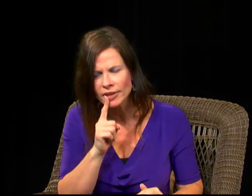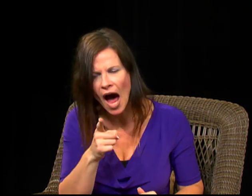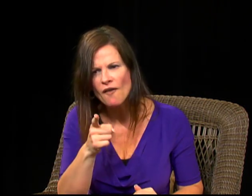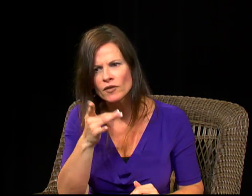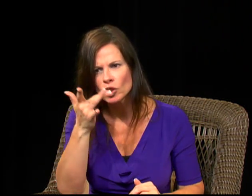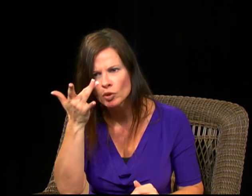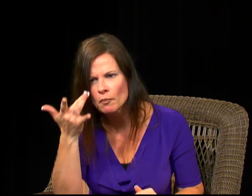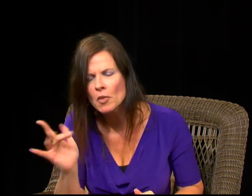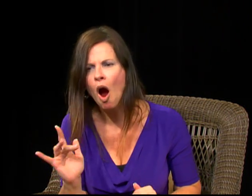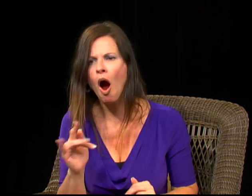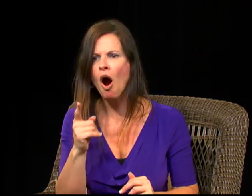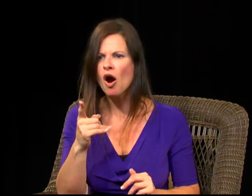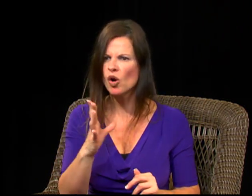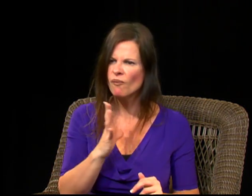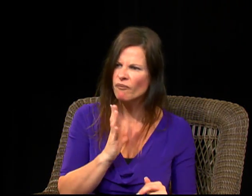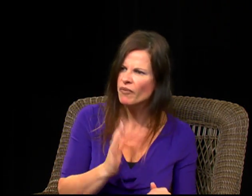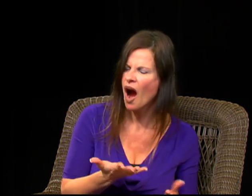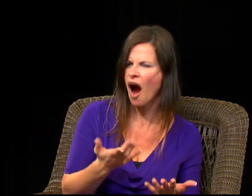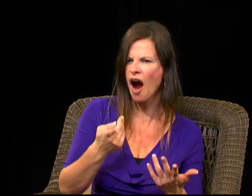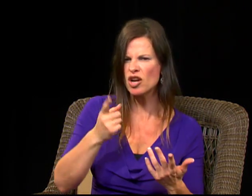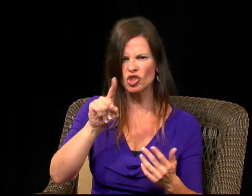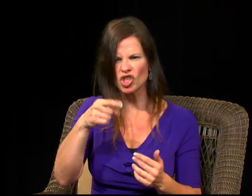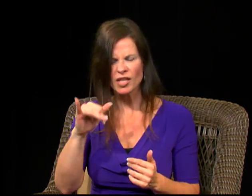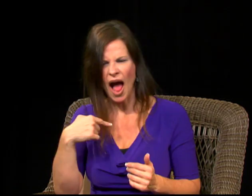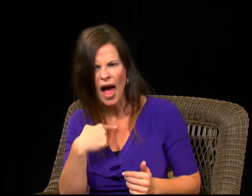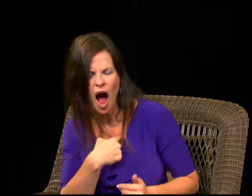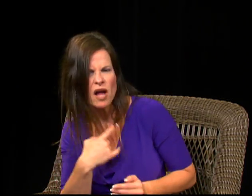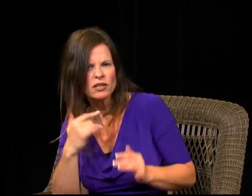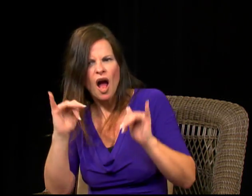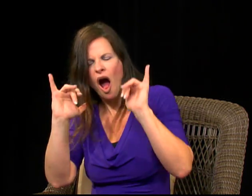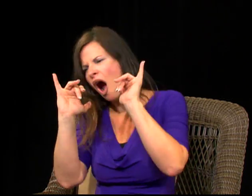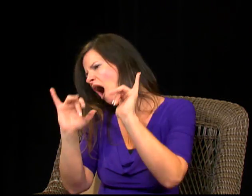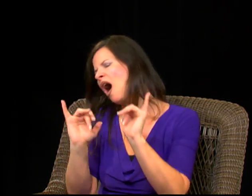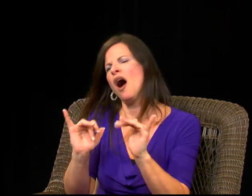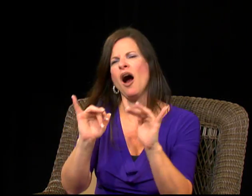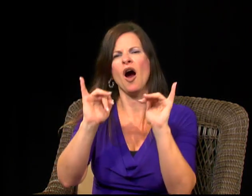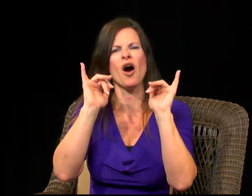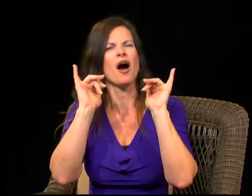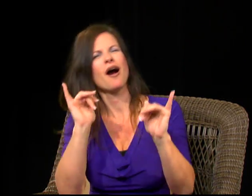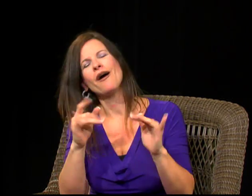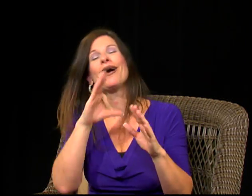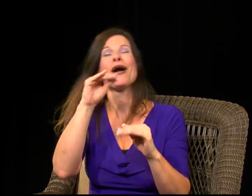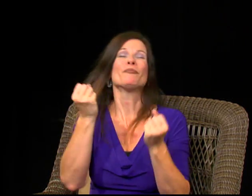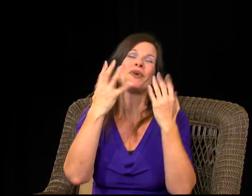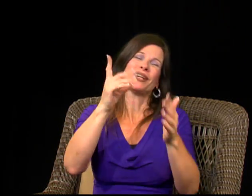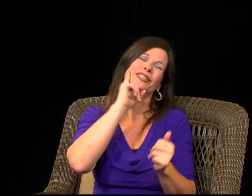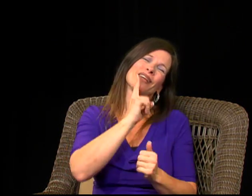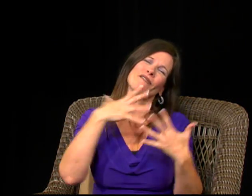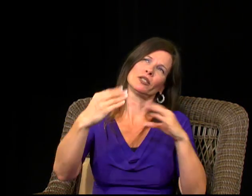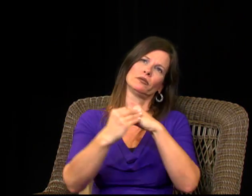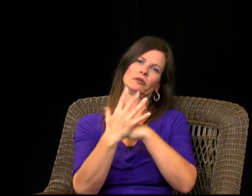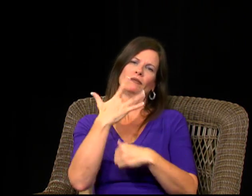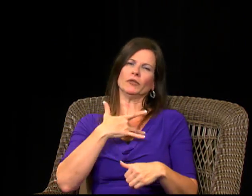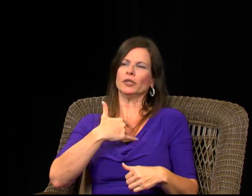be beautiful. You can be deaf, but you're also smart. You're also good looking. You're also interesting. You're also